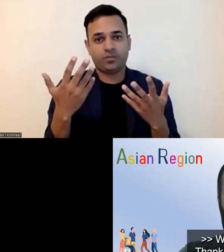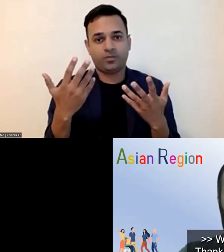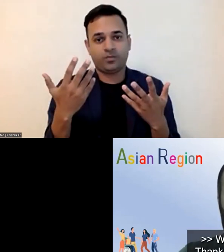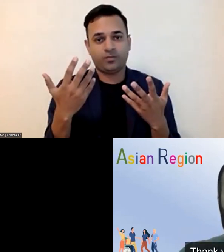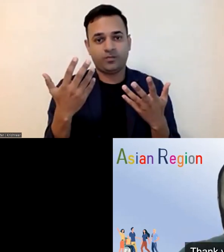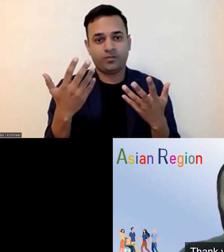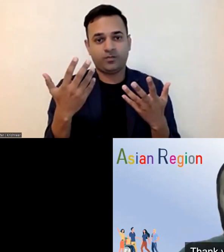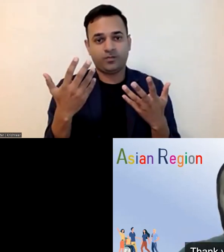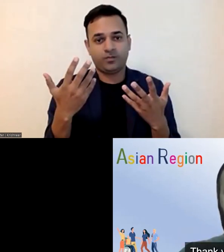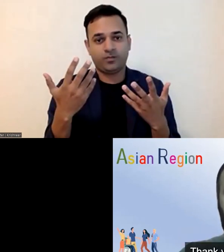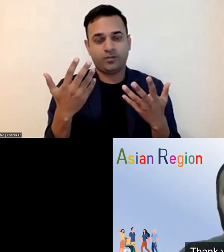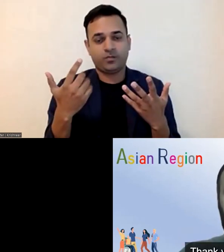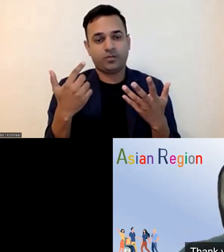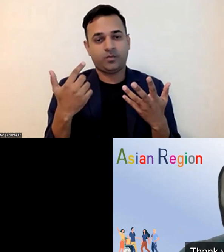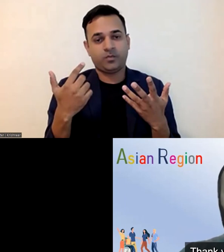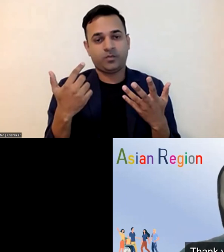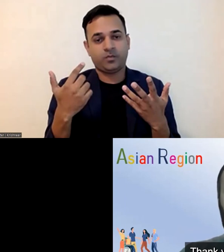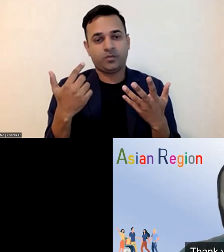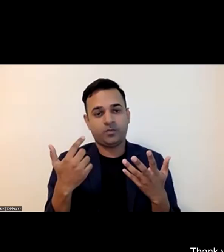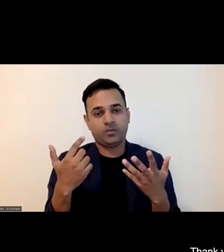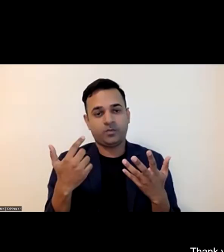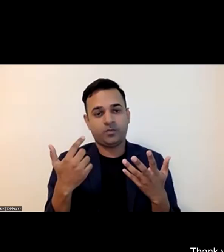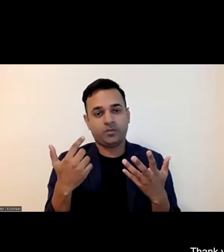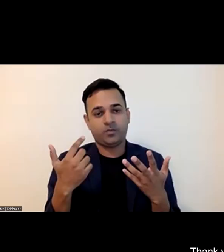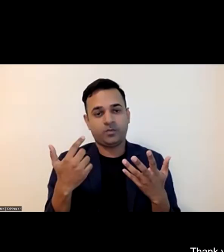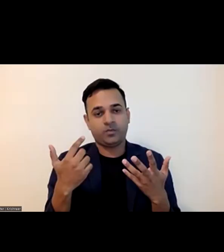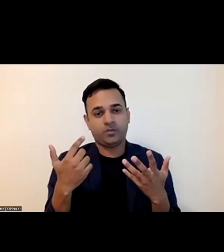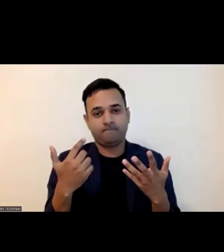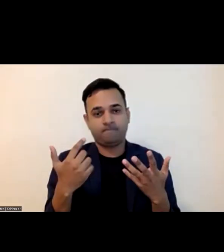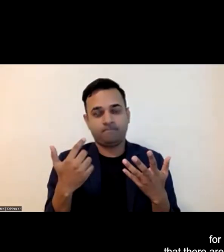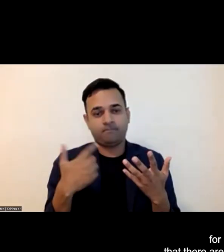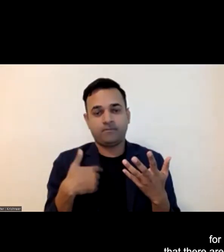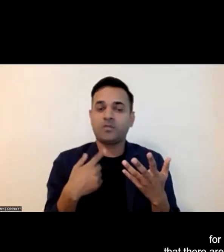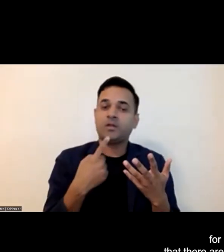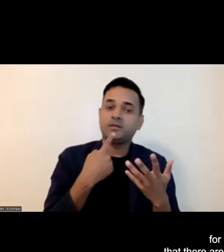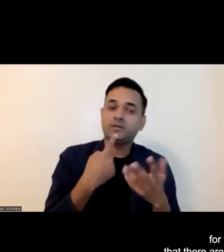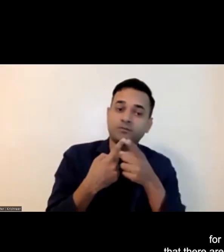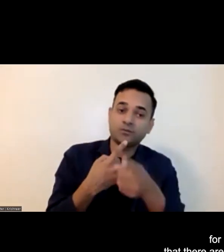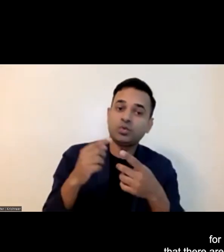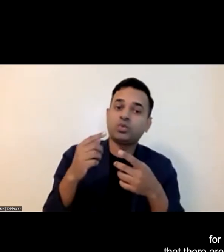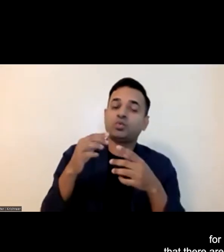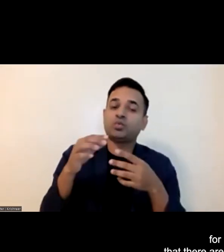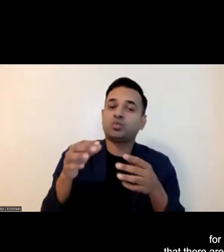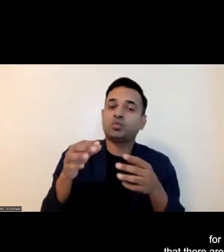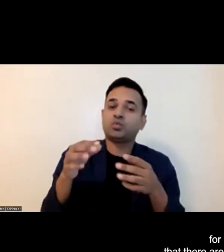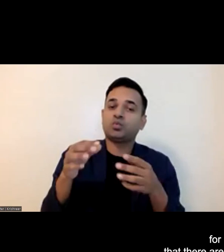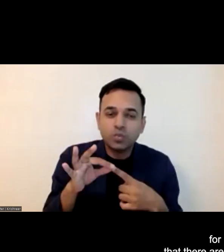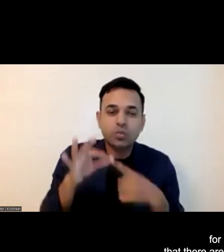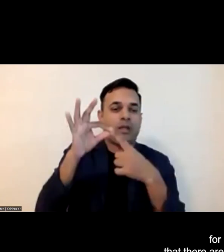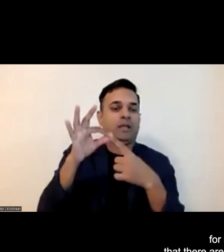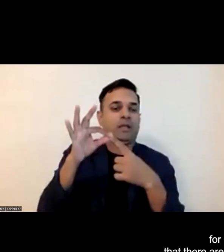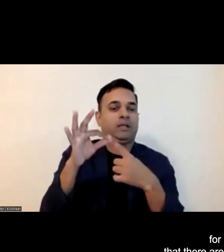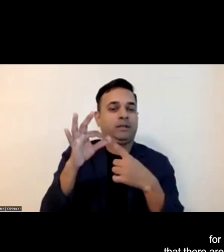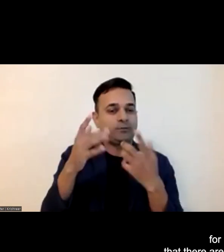Thank you, Sumir. Thank you so much. Thank you, Ms. Nimi and Sumira, for highlighting that